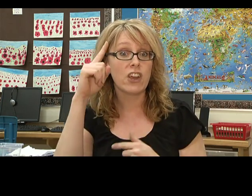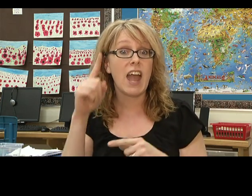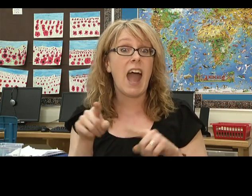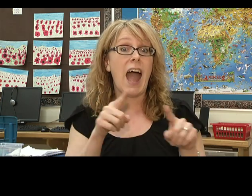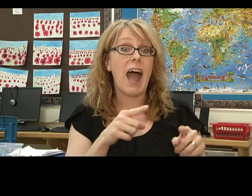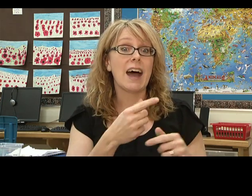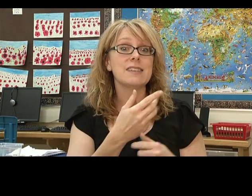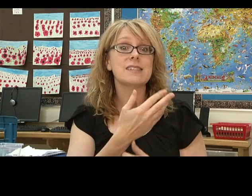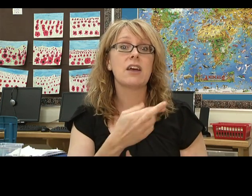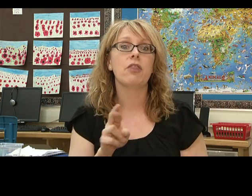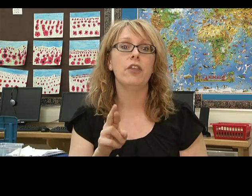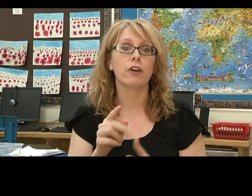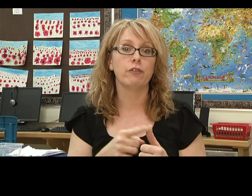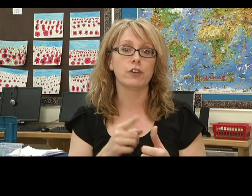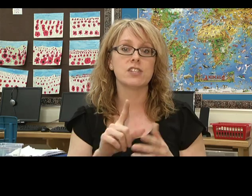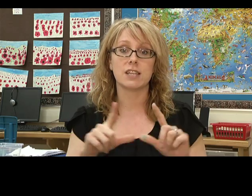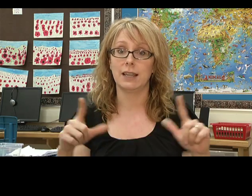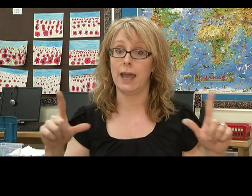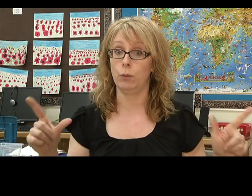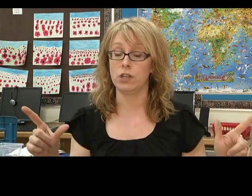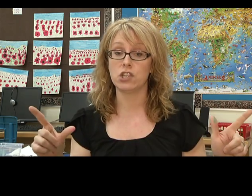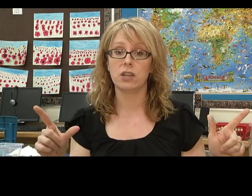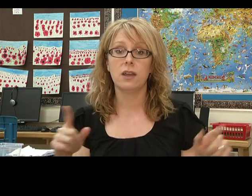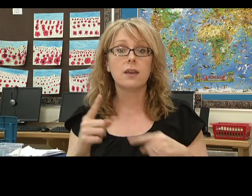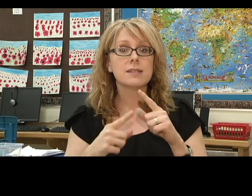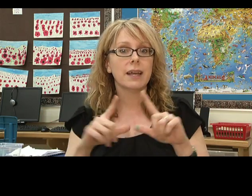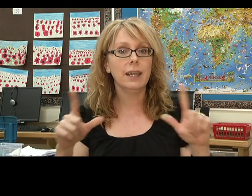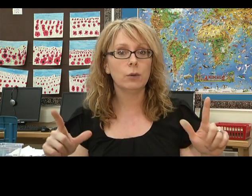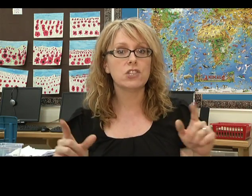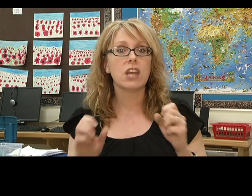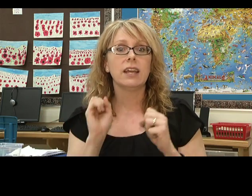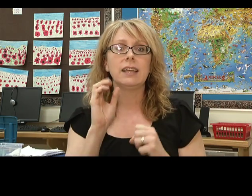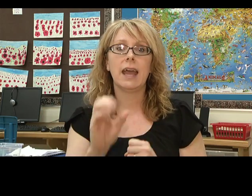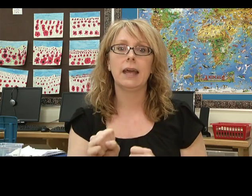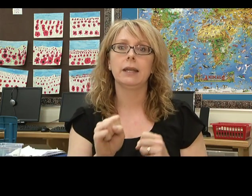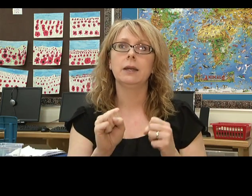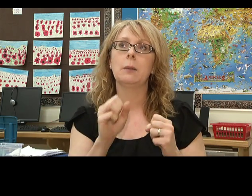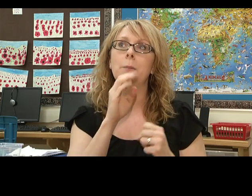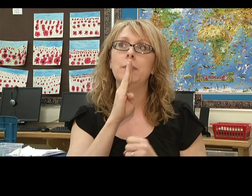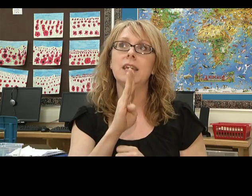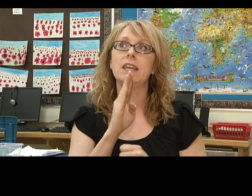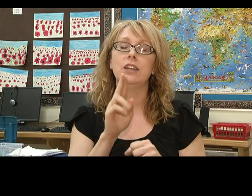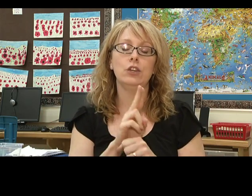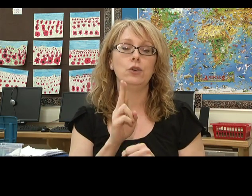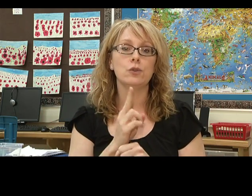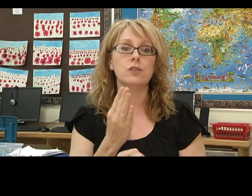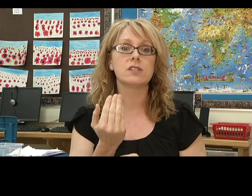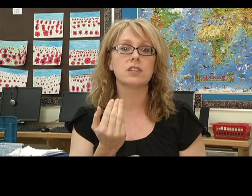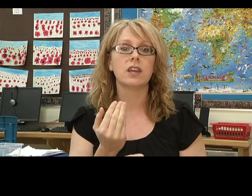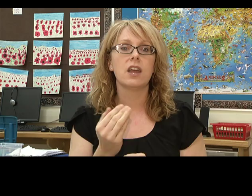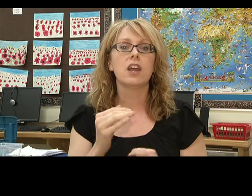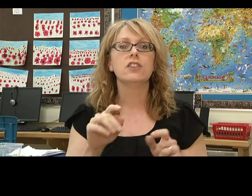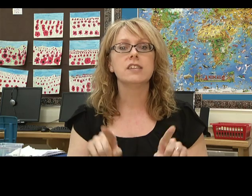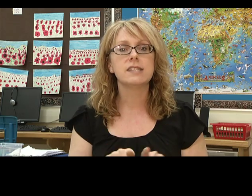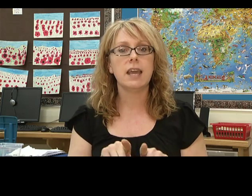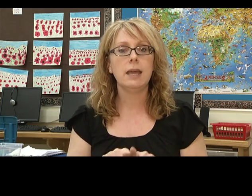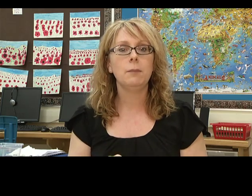as their first language. Sign language can be used by the same